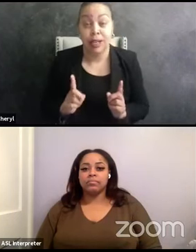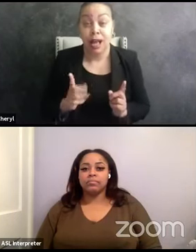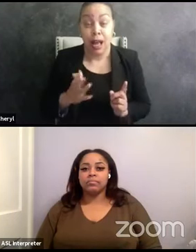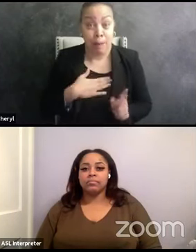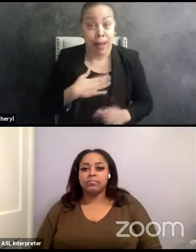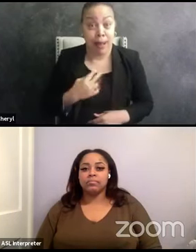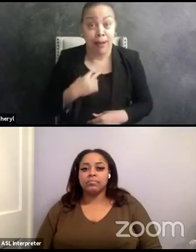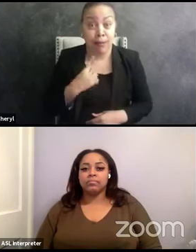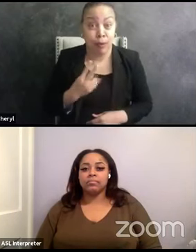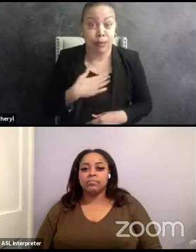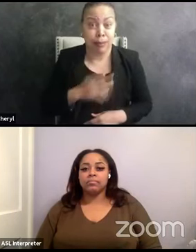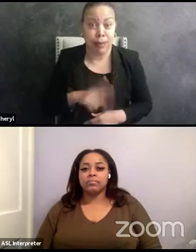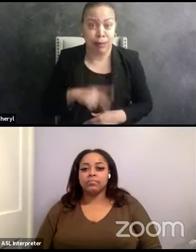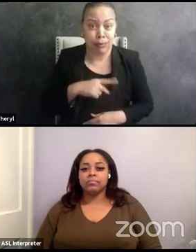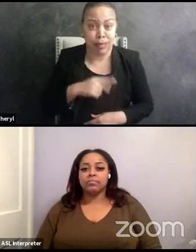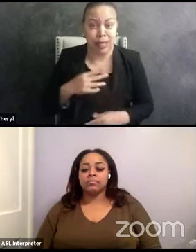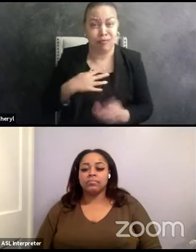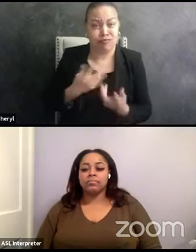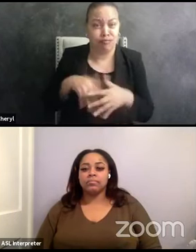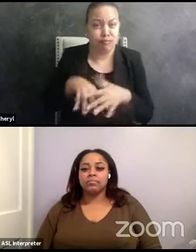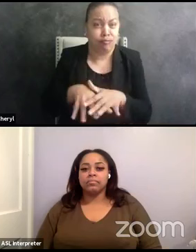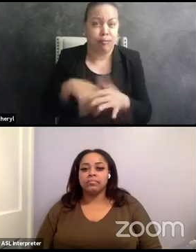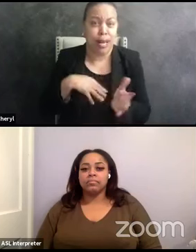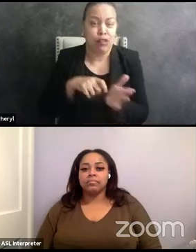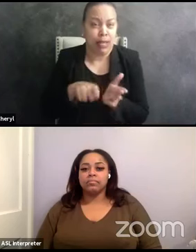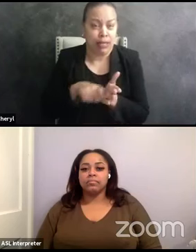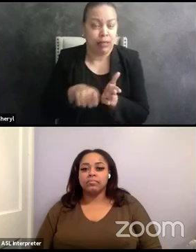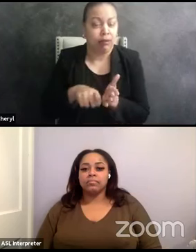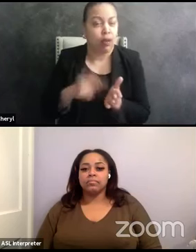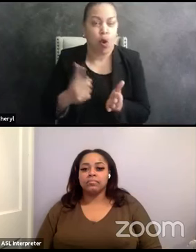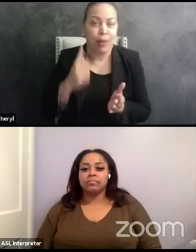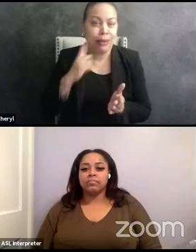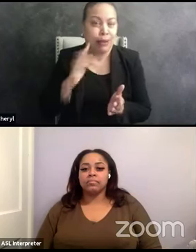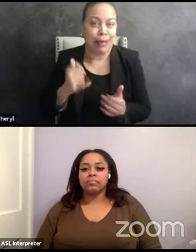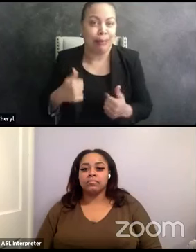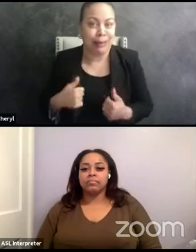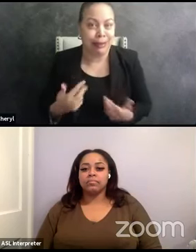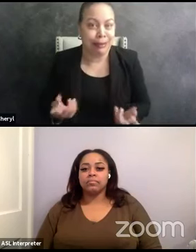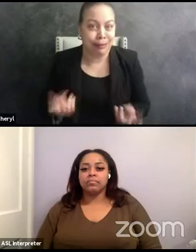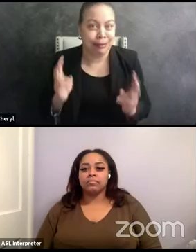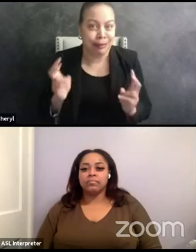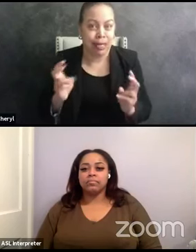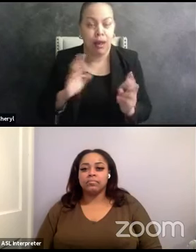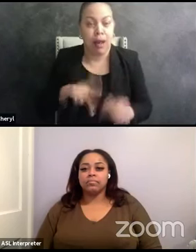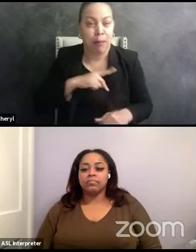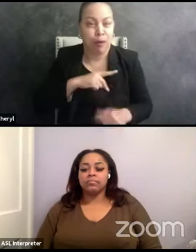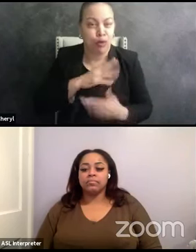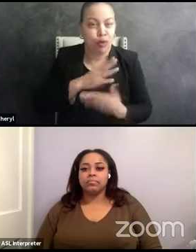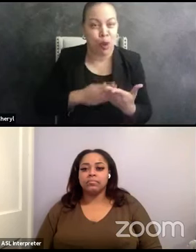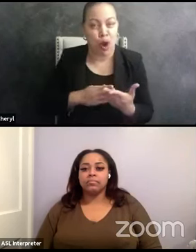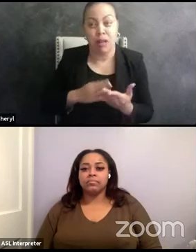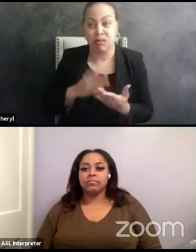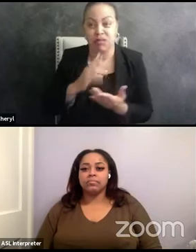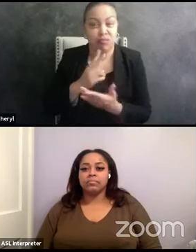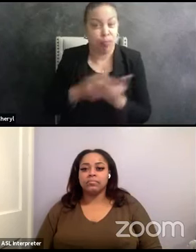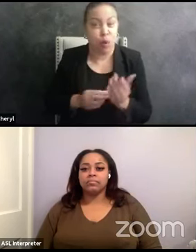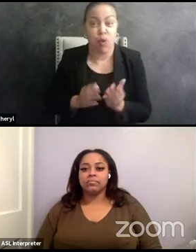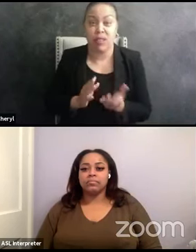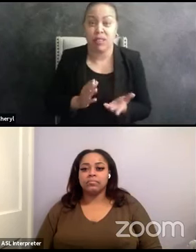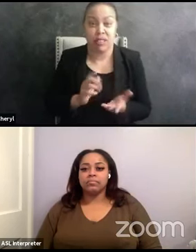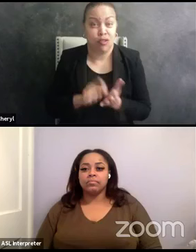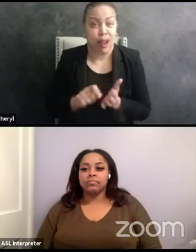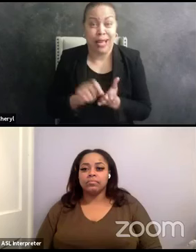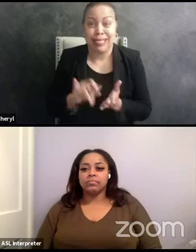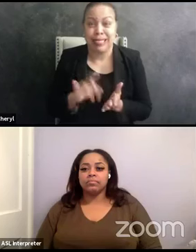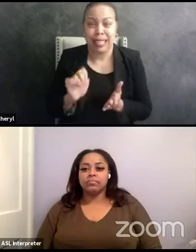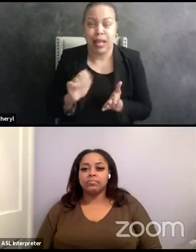I think, there's the personal touches and things like that that I had in So You Want to Talk About Race, but even writing style, it really stretched